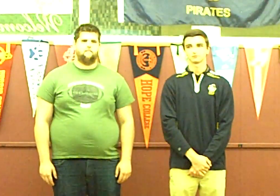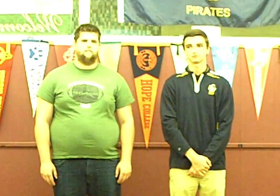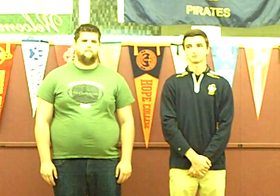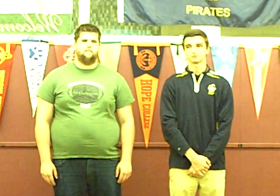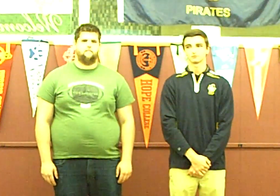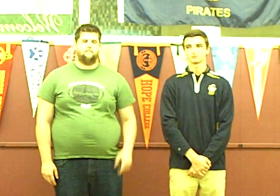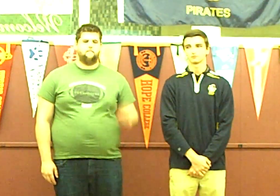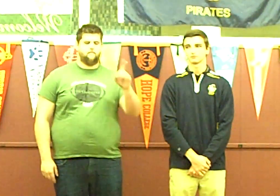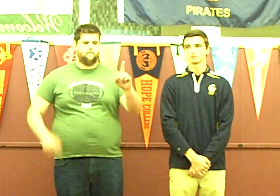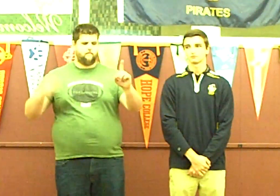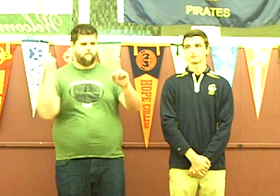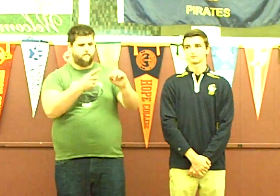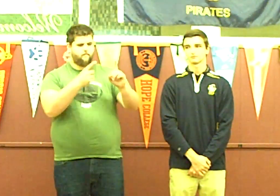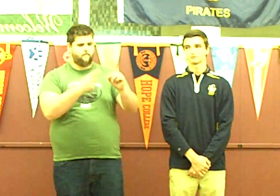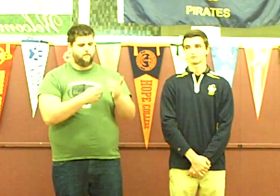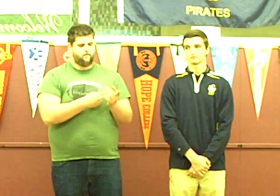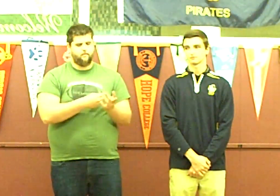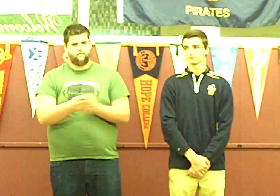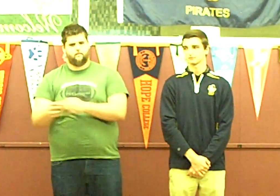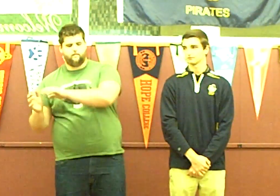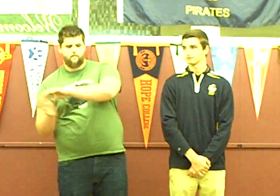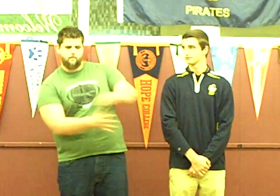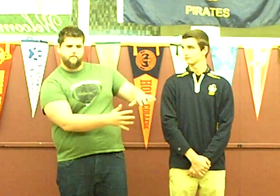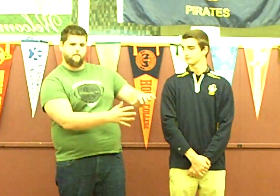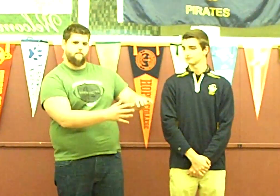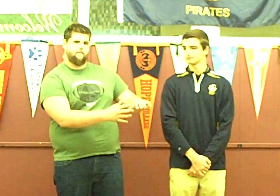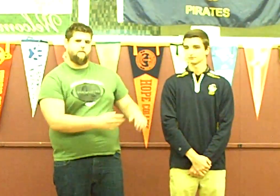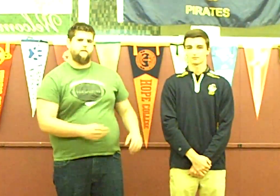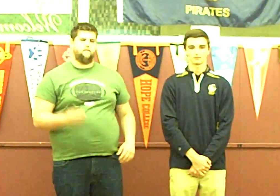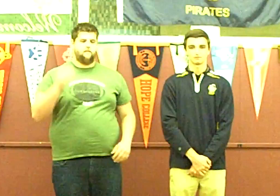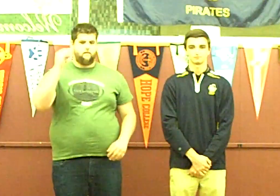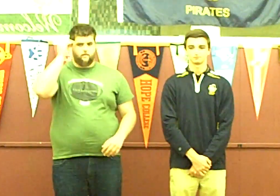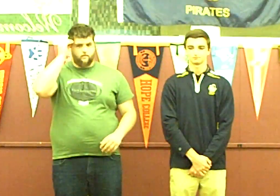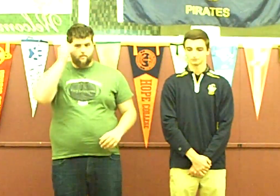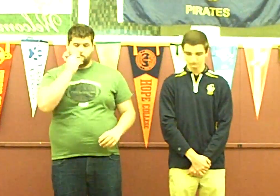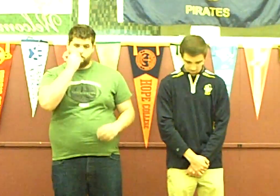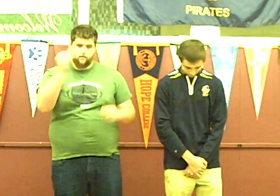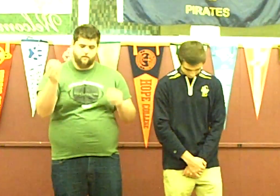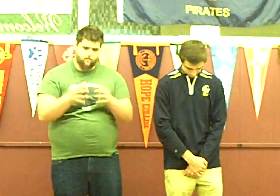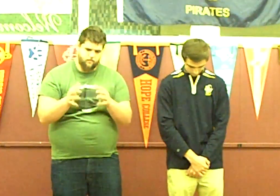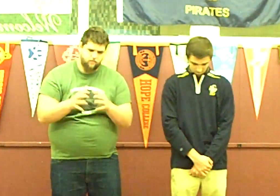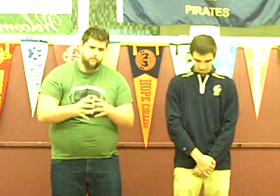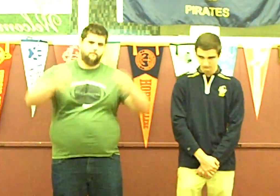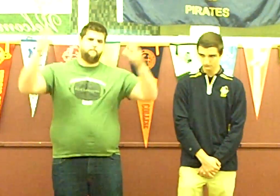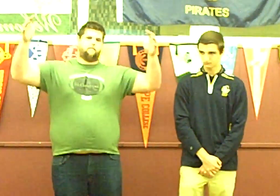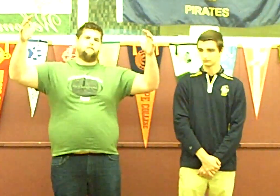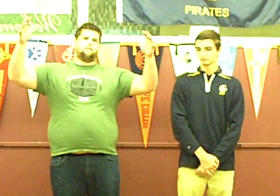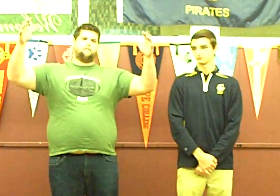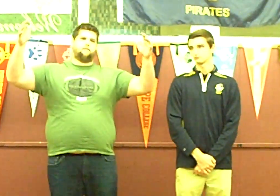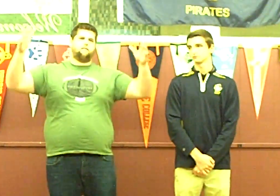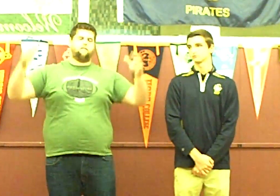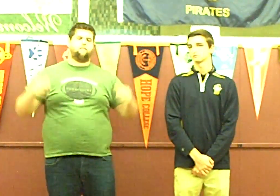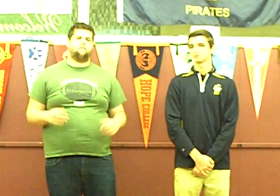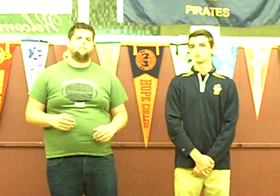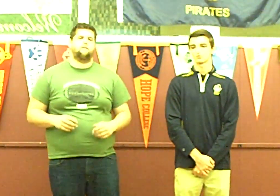I only see my goals, I don't believe in failure. Cause I know the smallest voices, they can make it